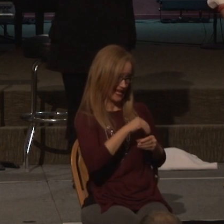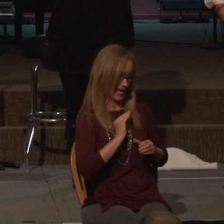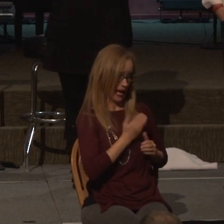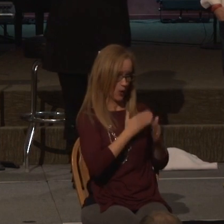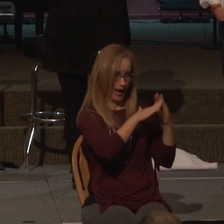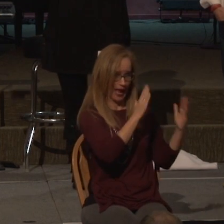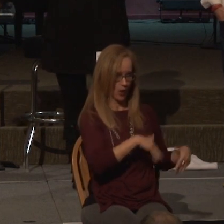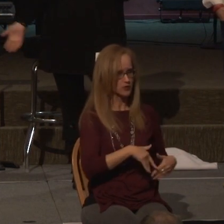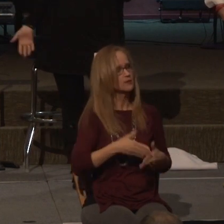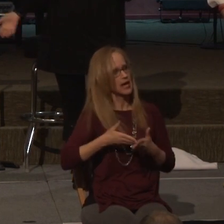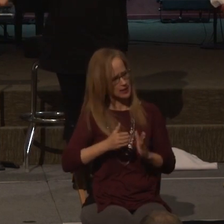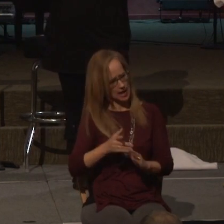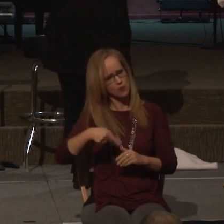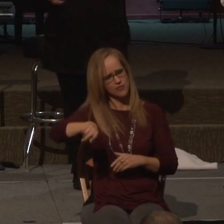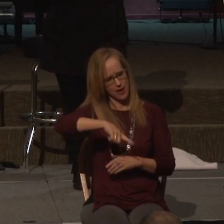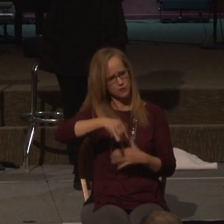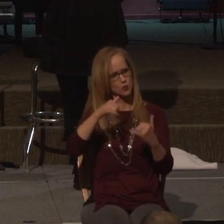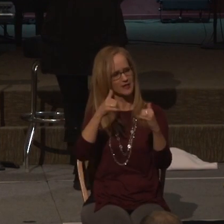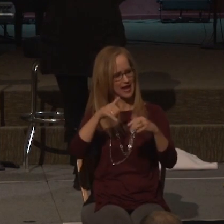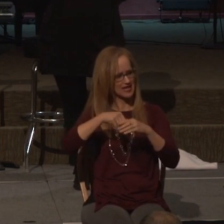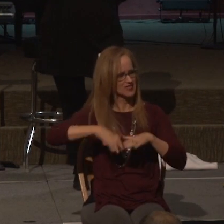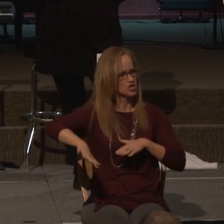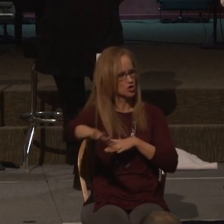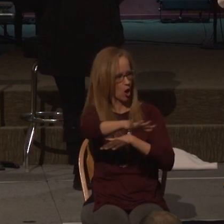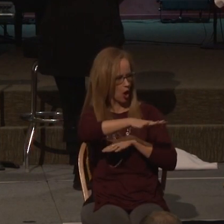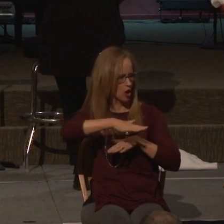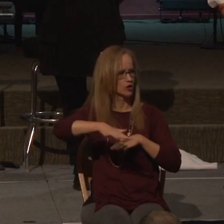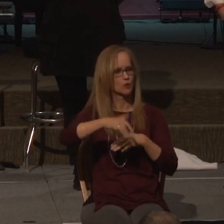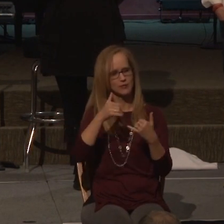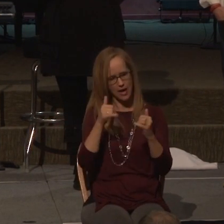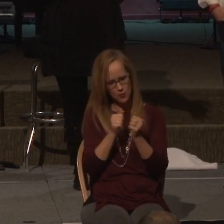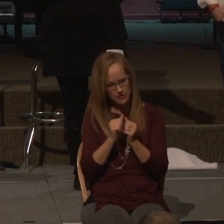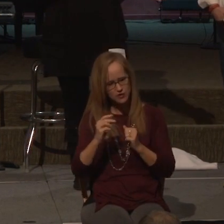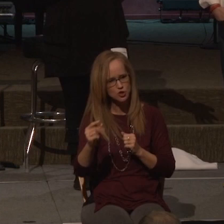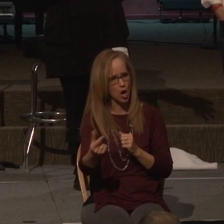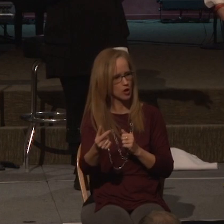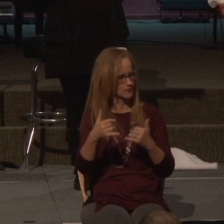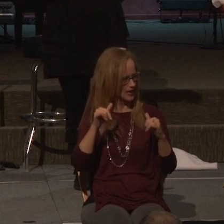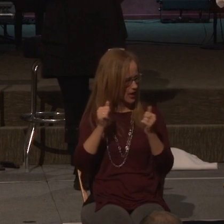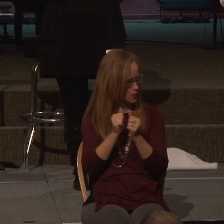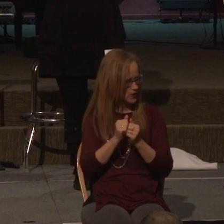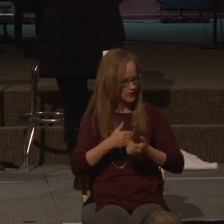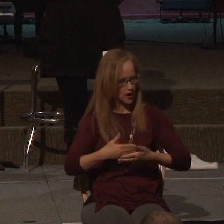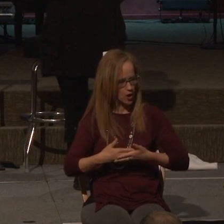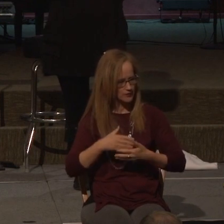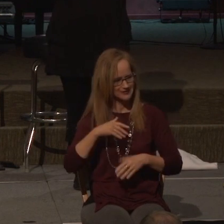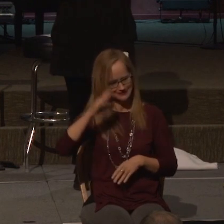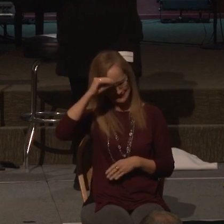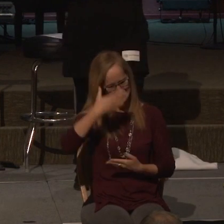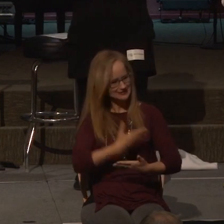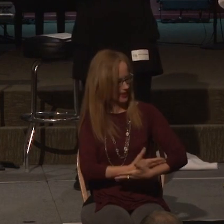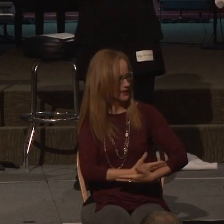but allowing them to play in our yard or play with our dogs that we have, or even our child, like, that's a big deal.